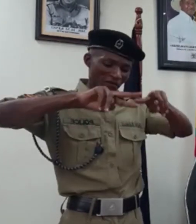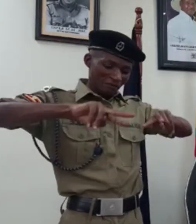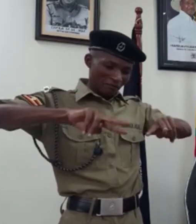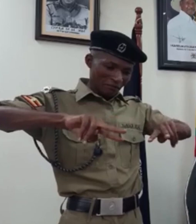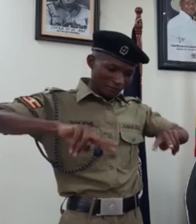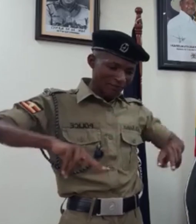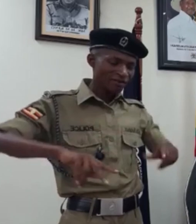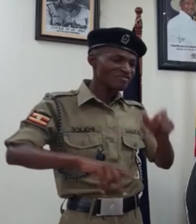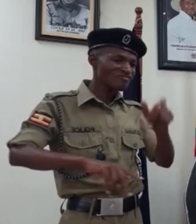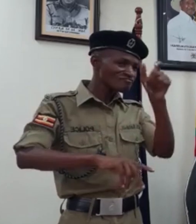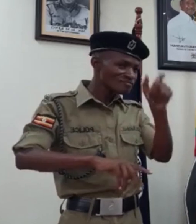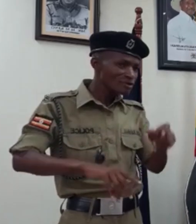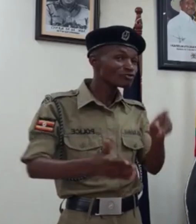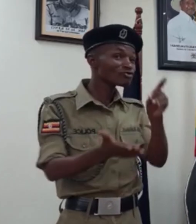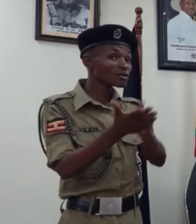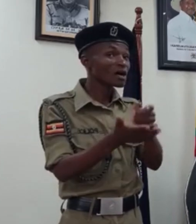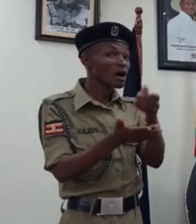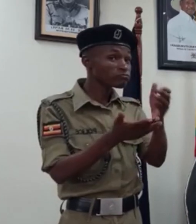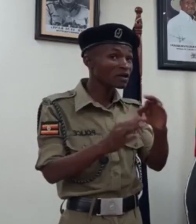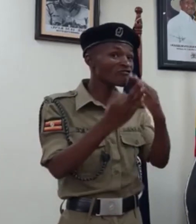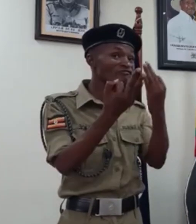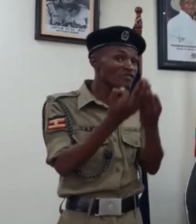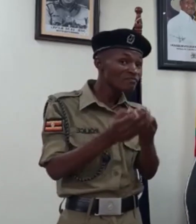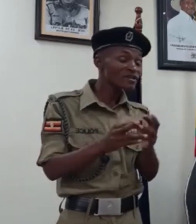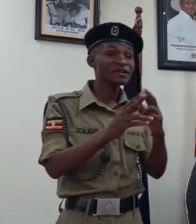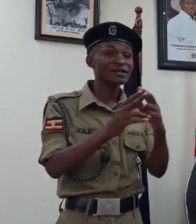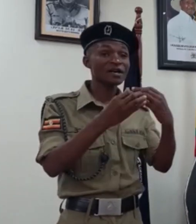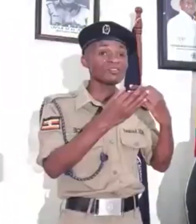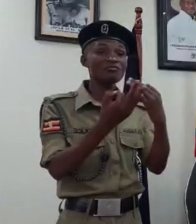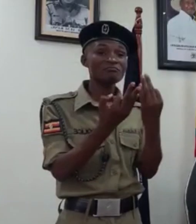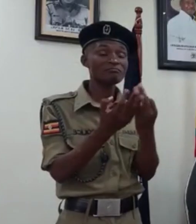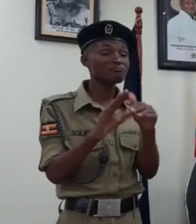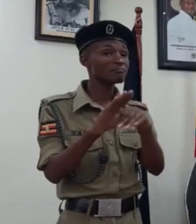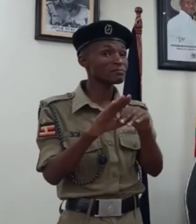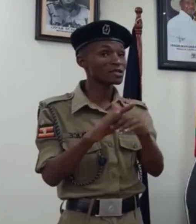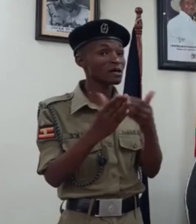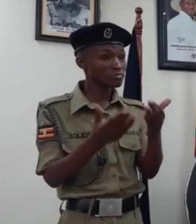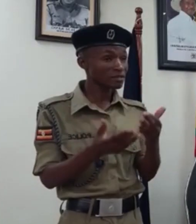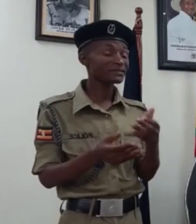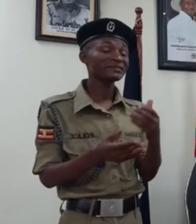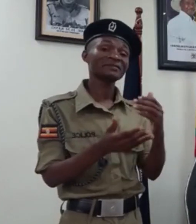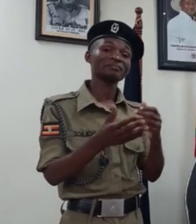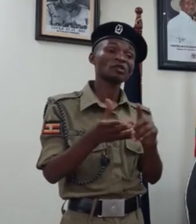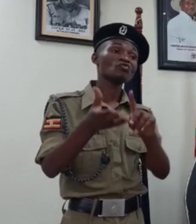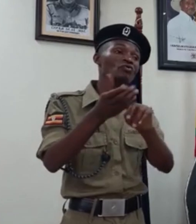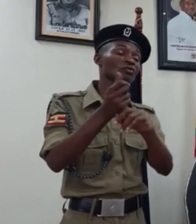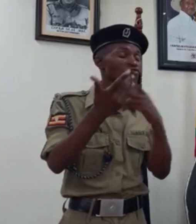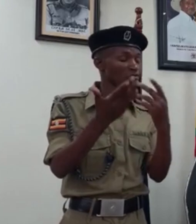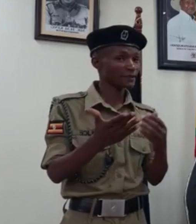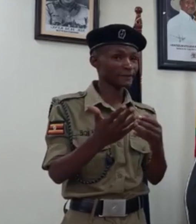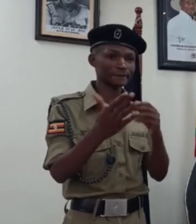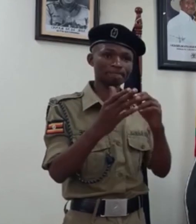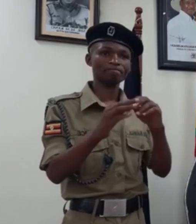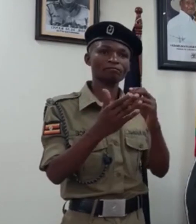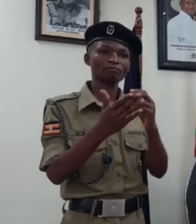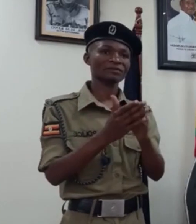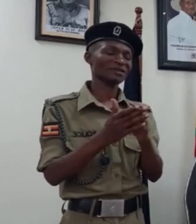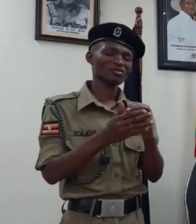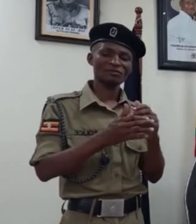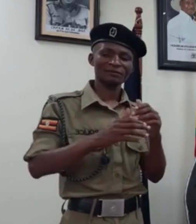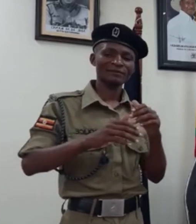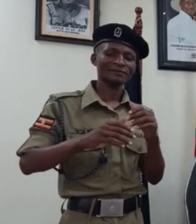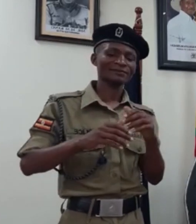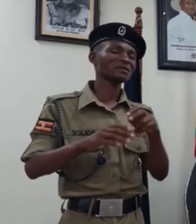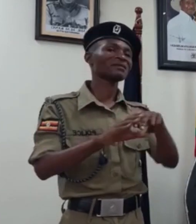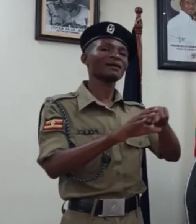behind this incident. The doctors were very thorough. The personal doctor was